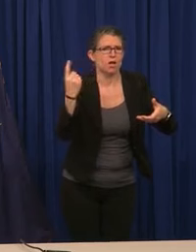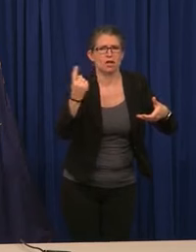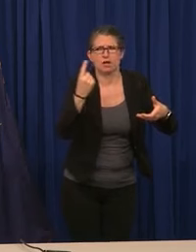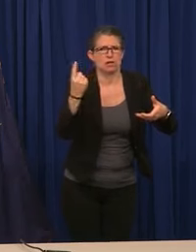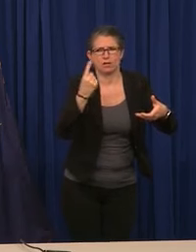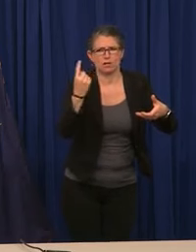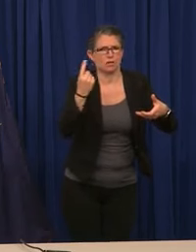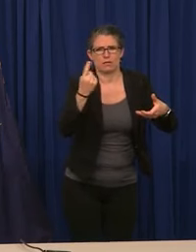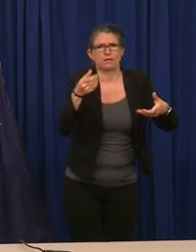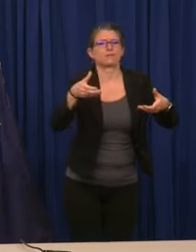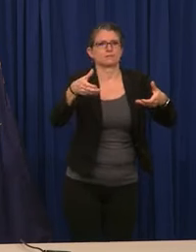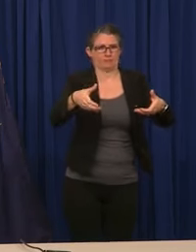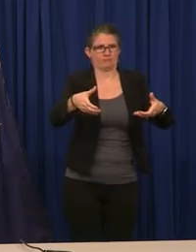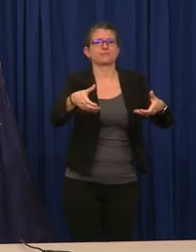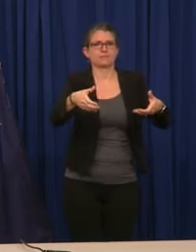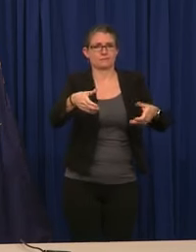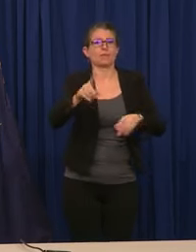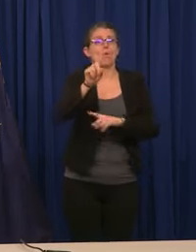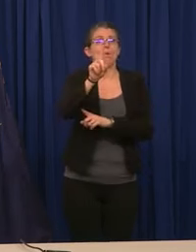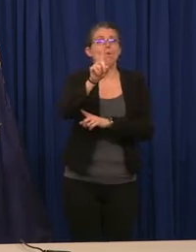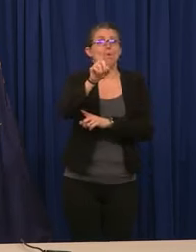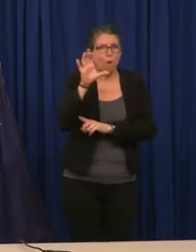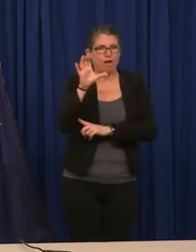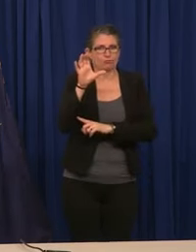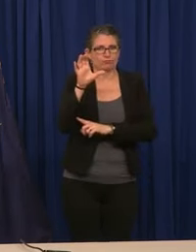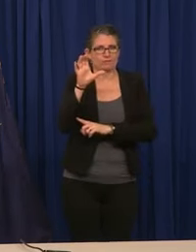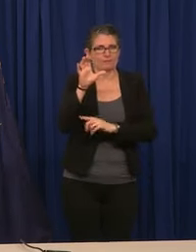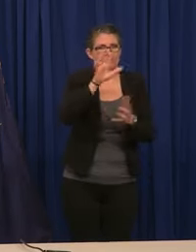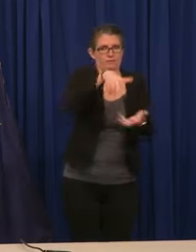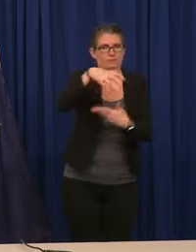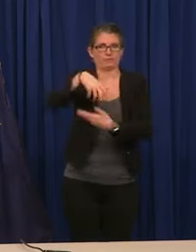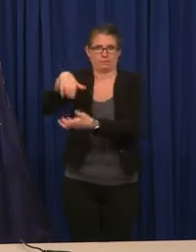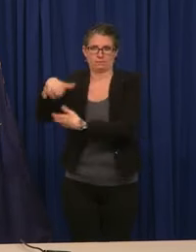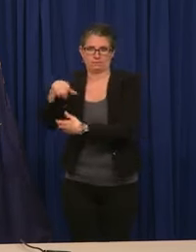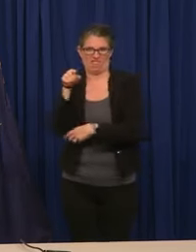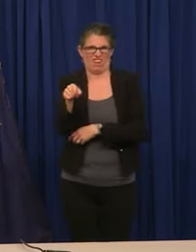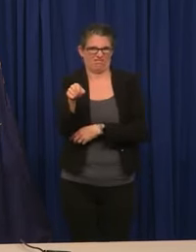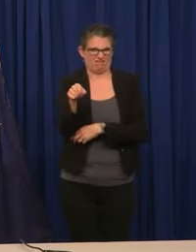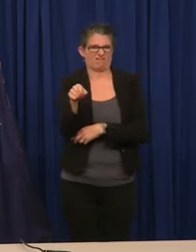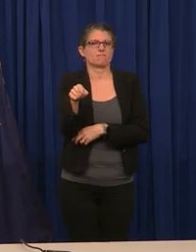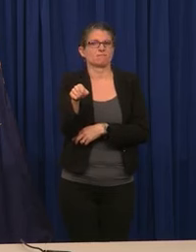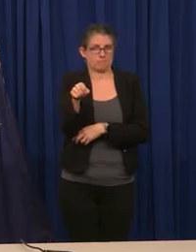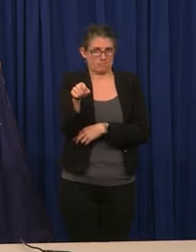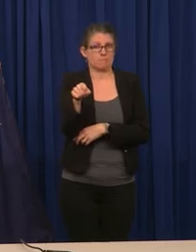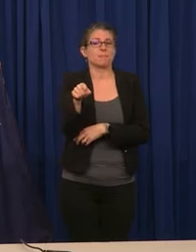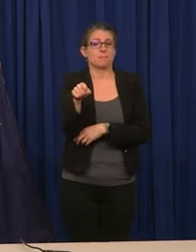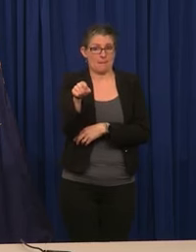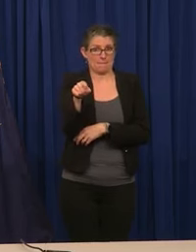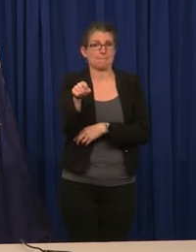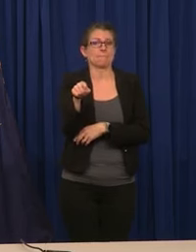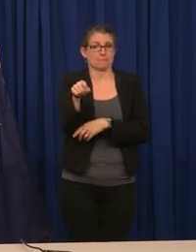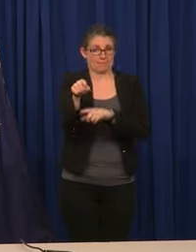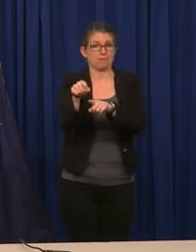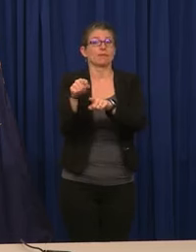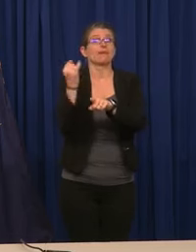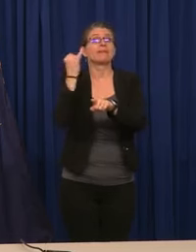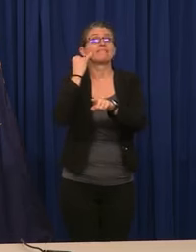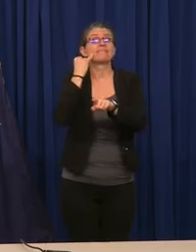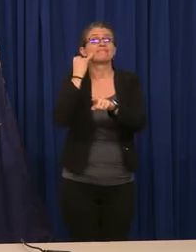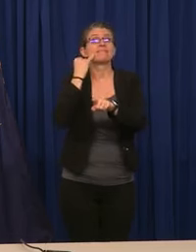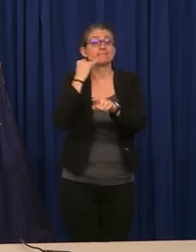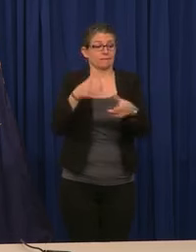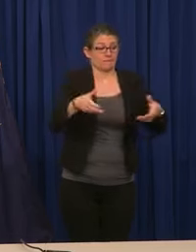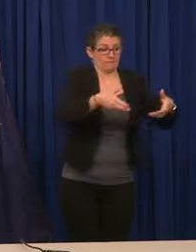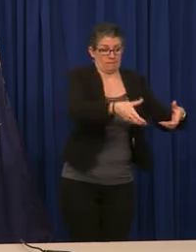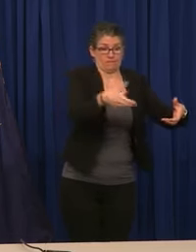24 tests, bringing Maine's rapid diagnostic capability to approximately